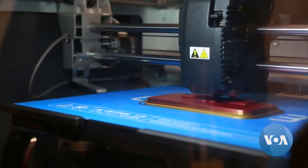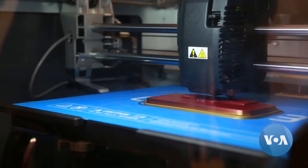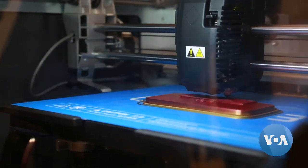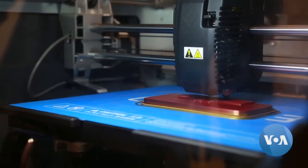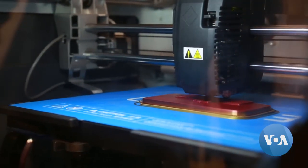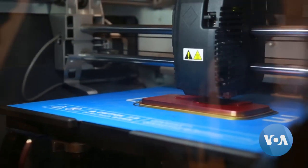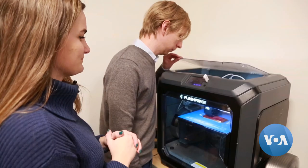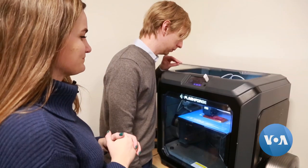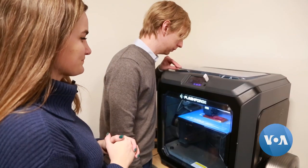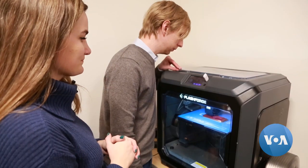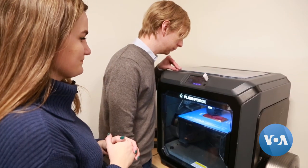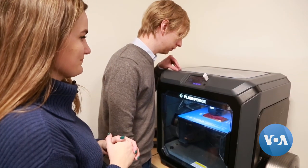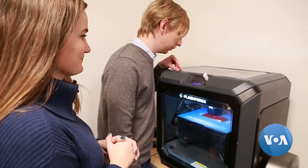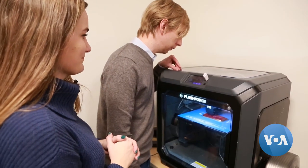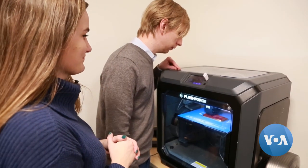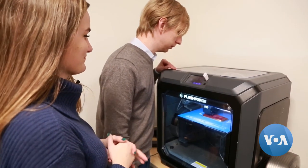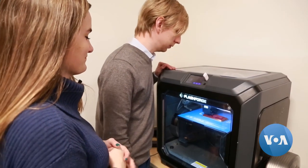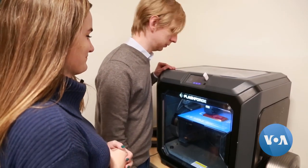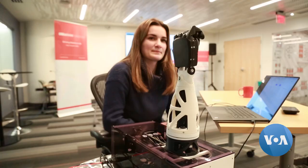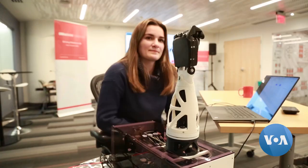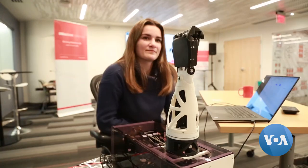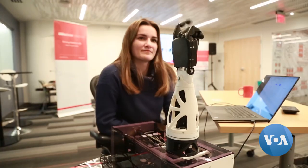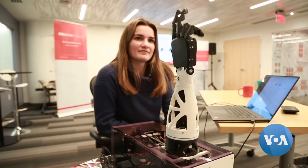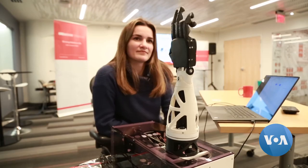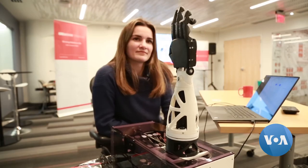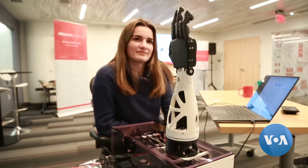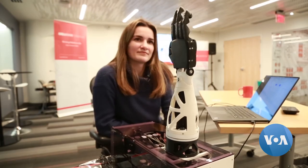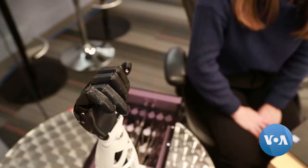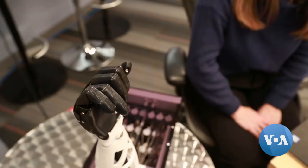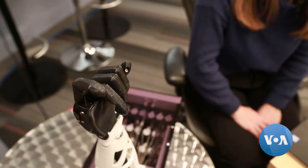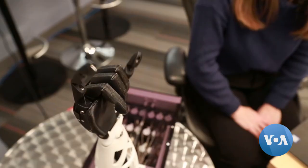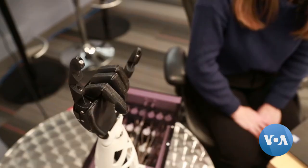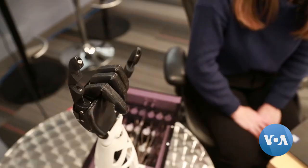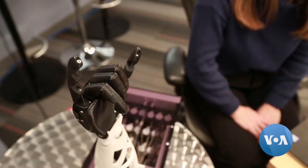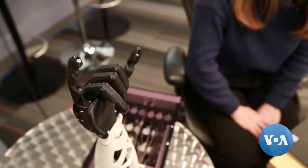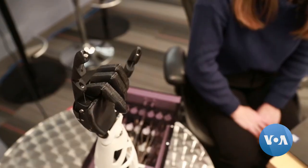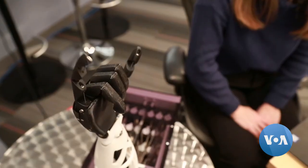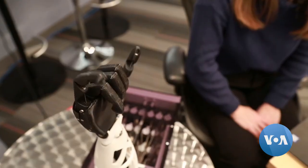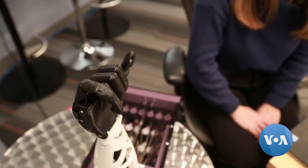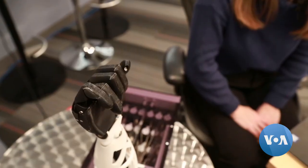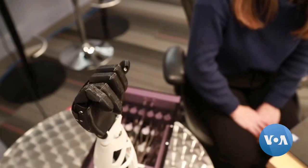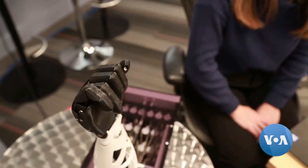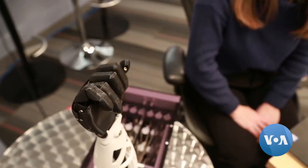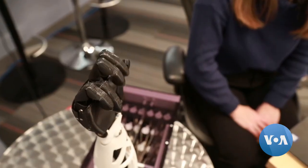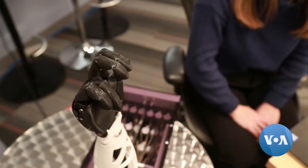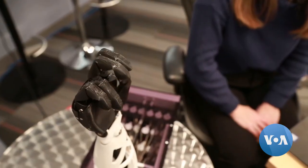her team of engineers at Tatum Robotics came up with the Tatum T1, a robotic hand that can sign letters of the American Sign Language alphabet.